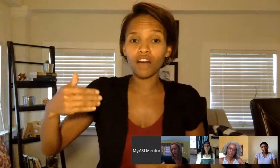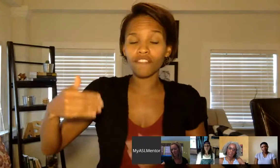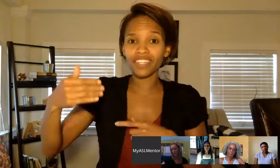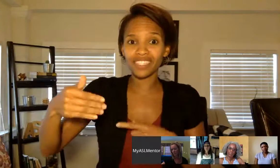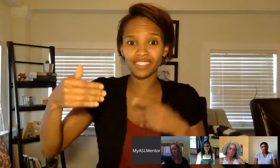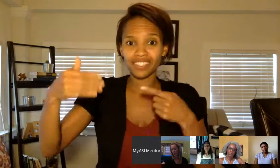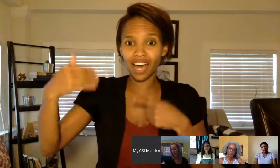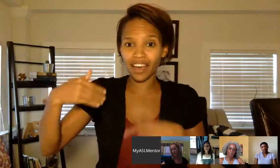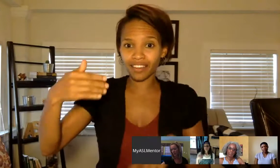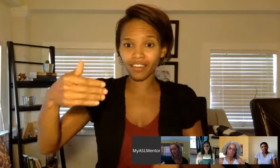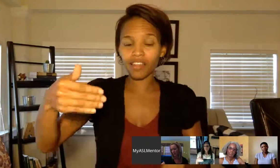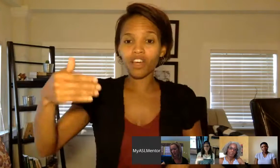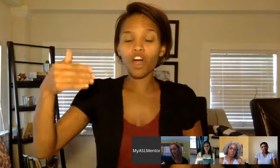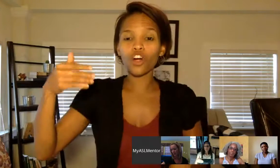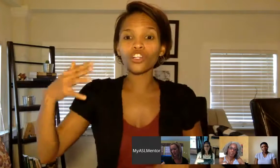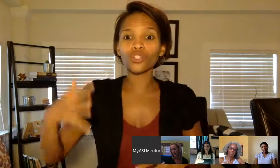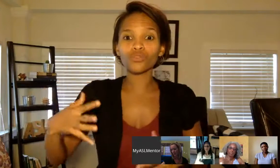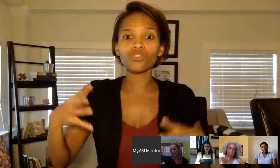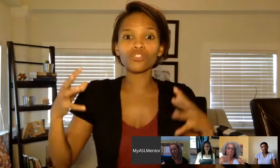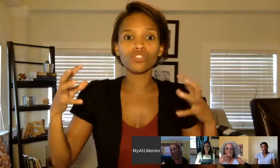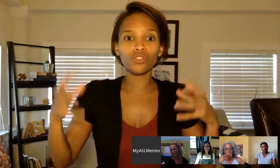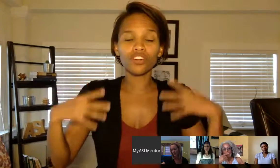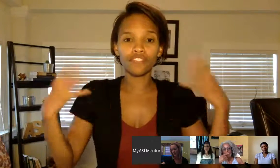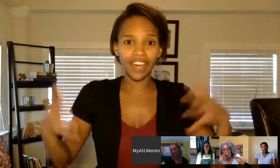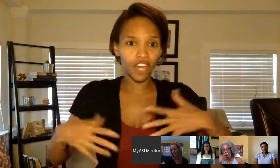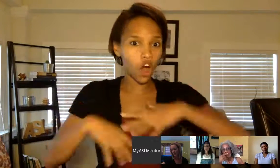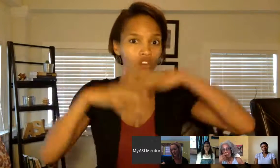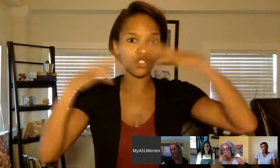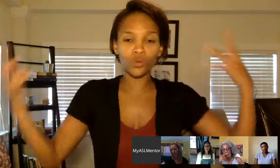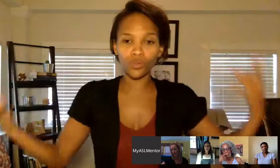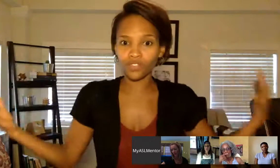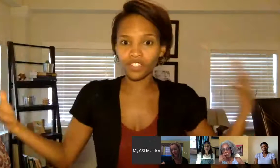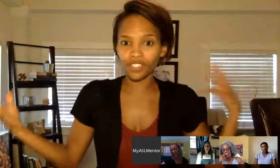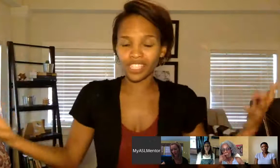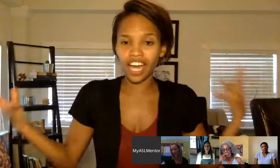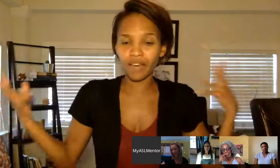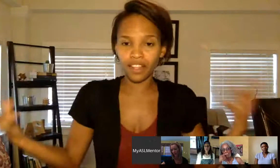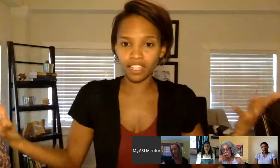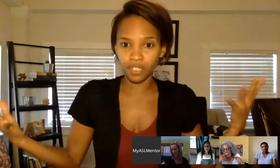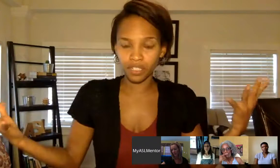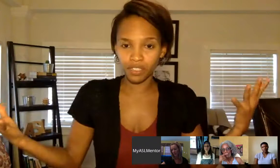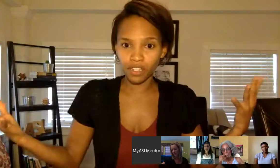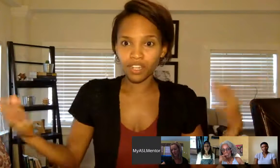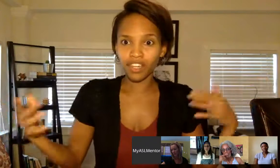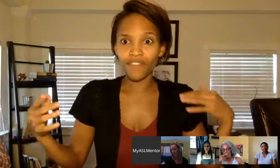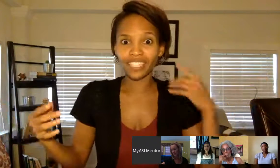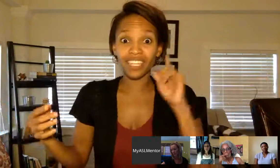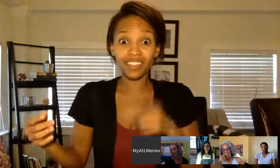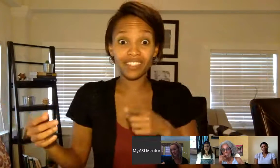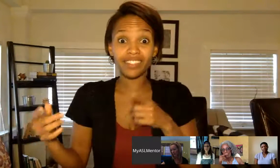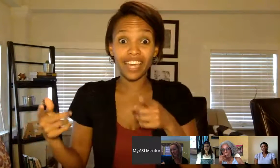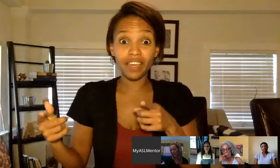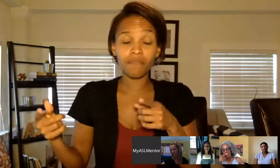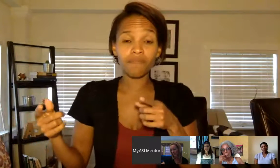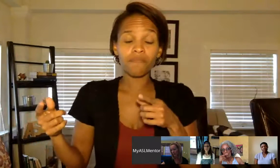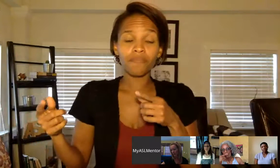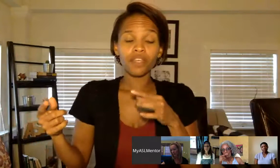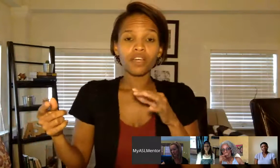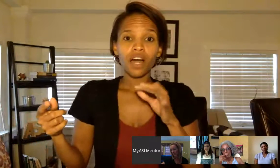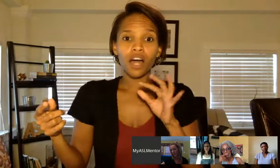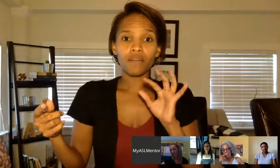variations of this sign are used to convey all sorts of different time elements. In fact, in this